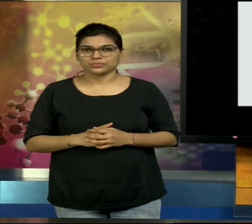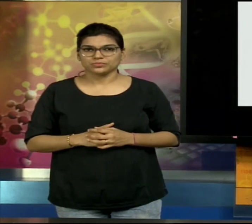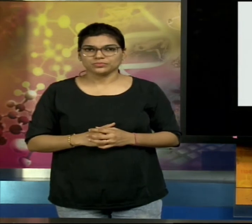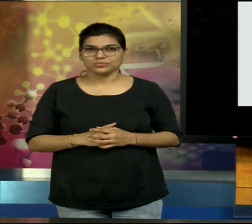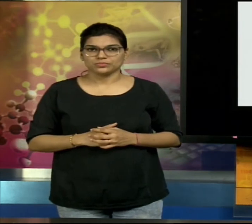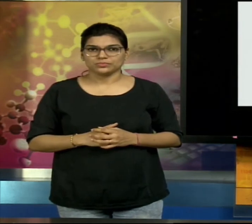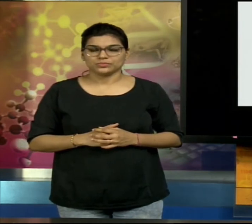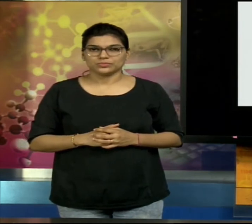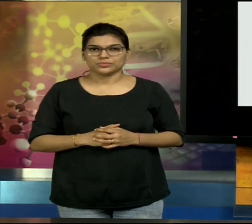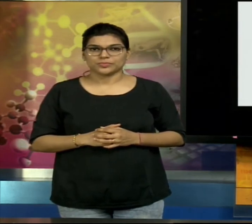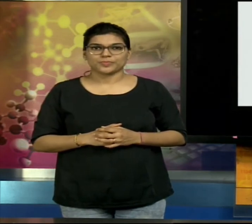having advantage.